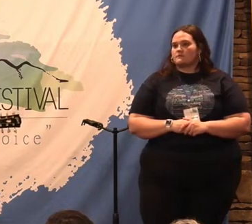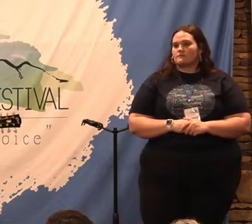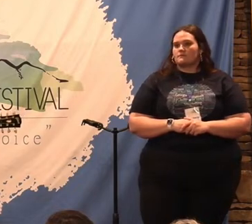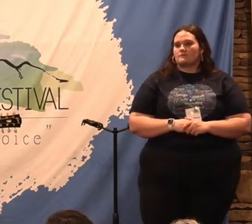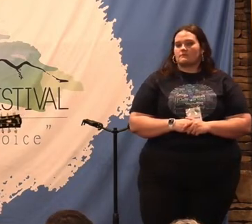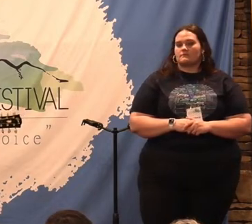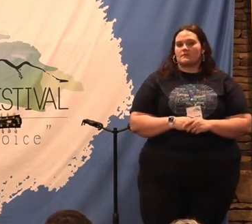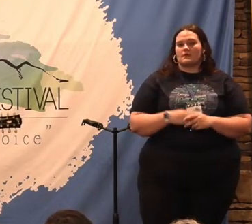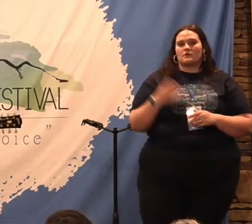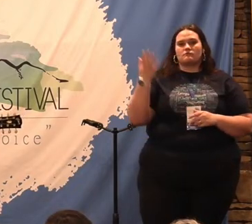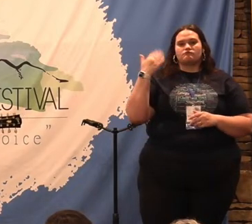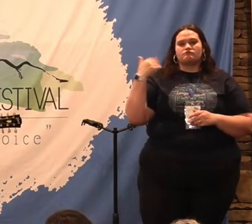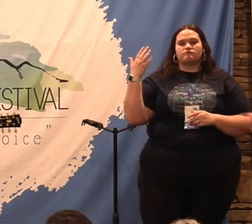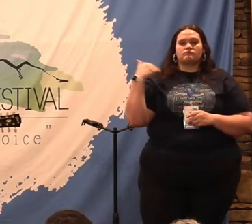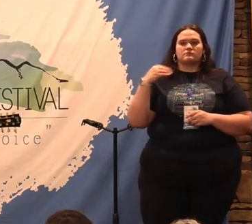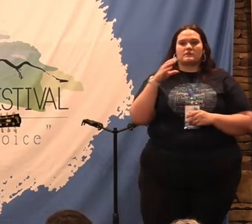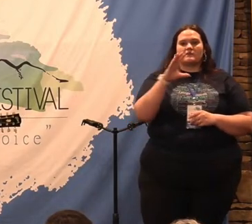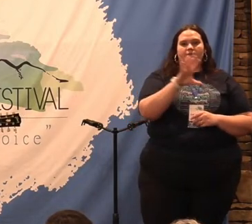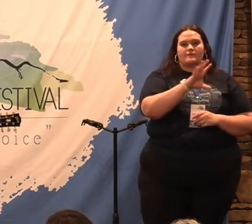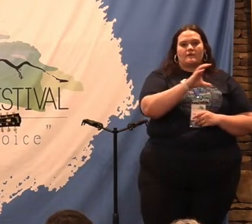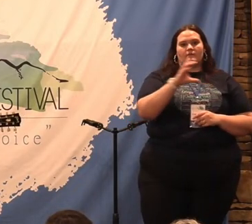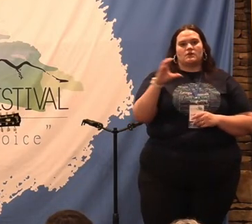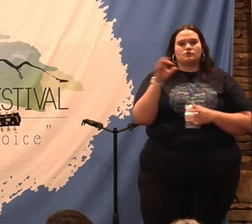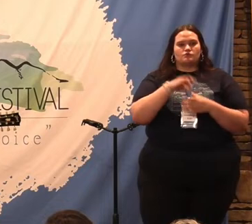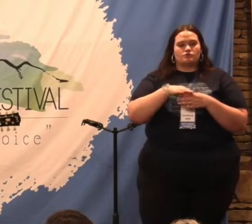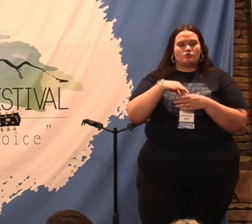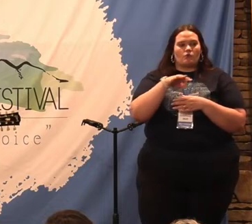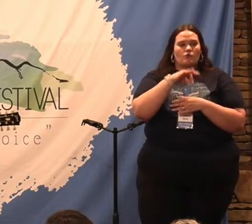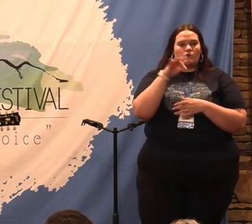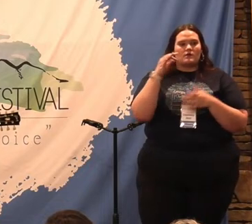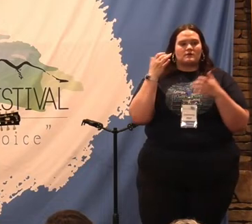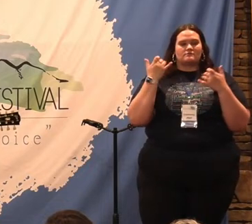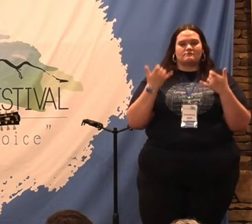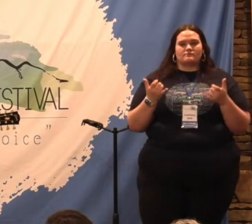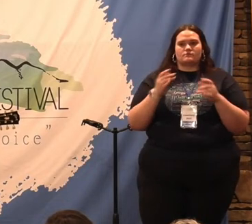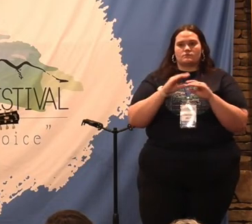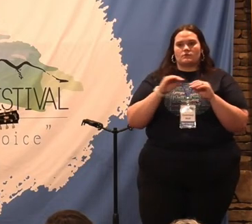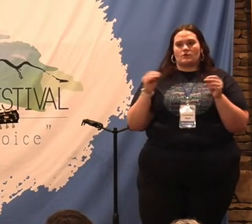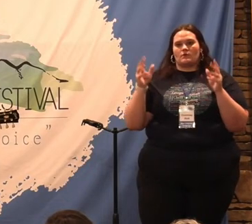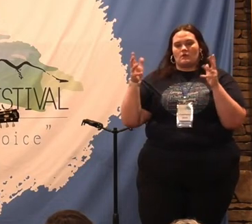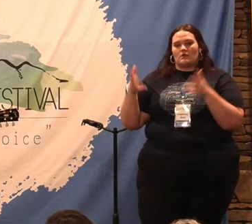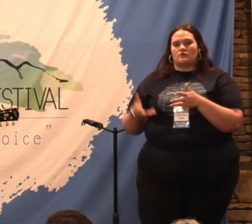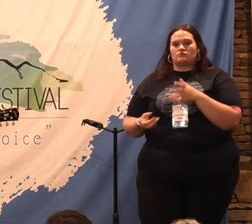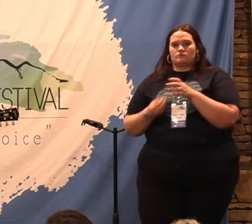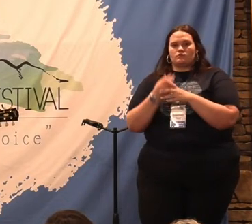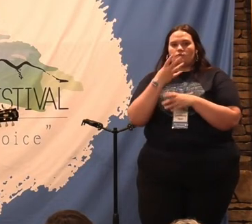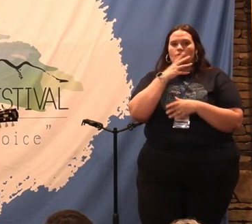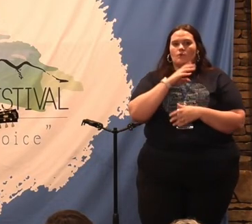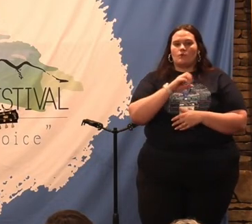once there were 500 souls, now there's no one left here growing old.